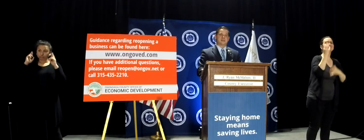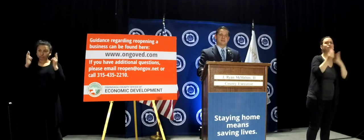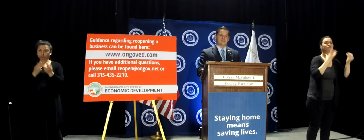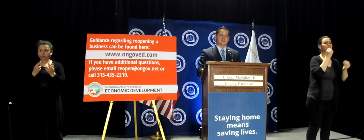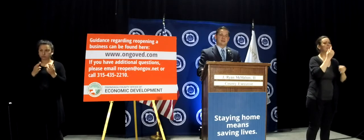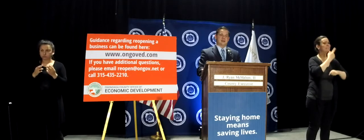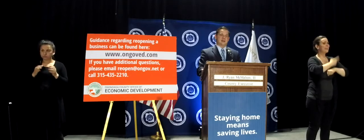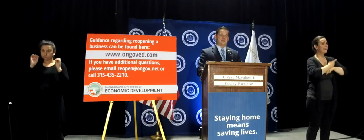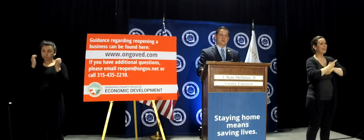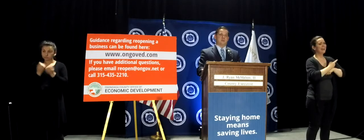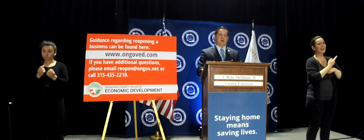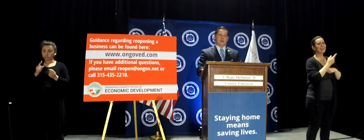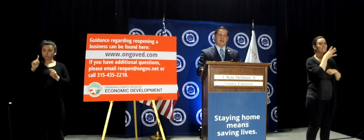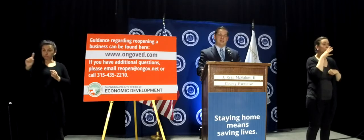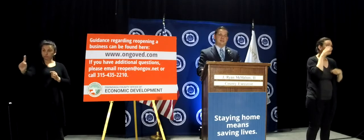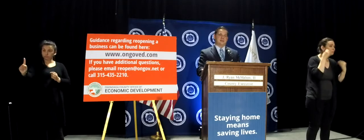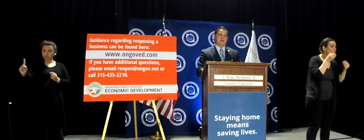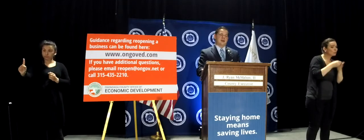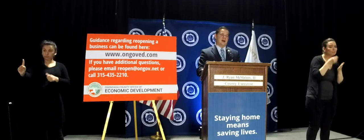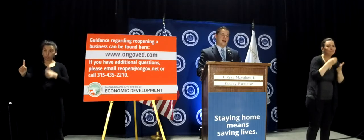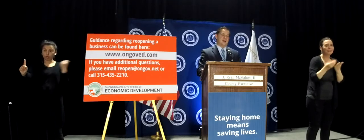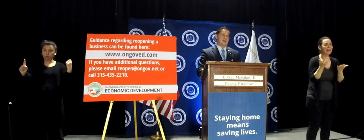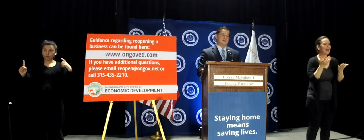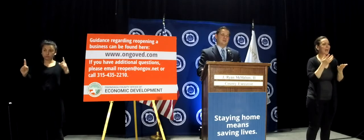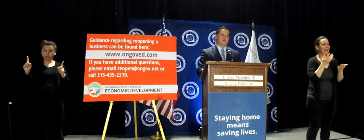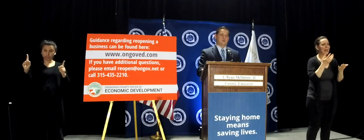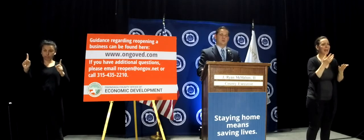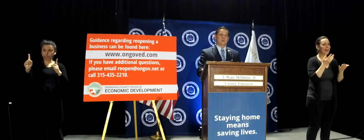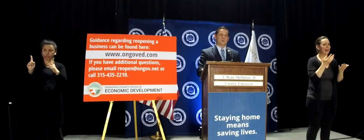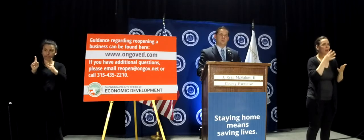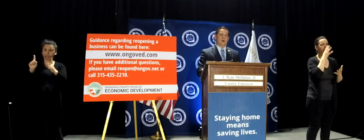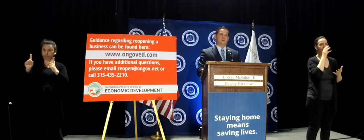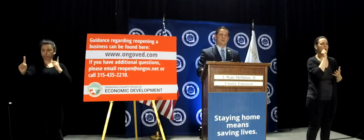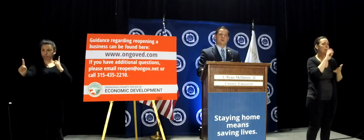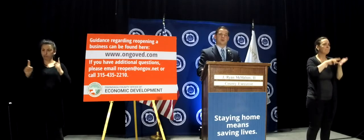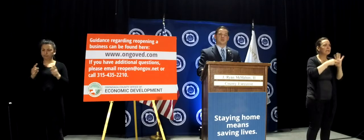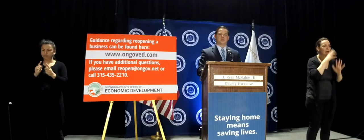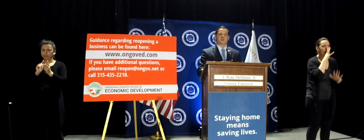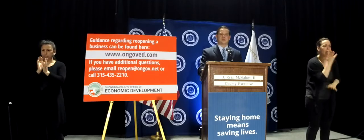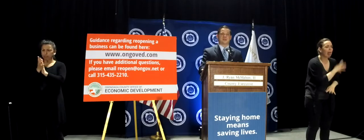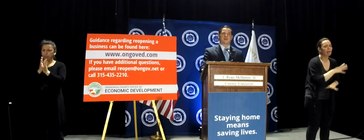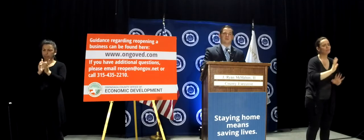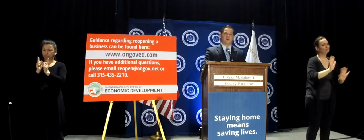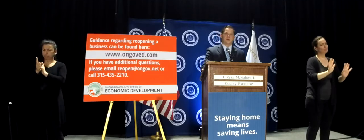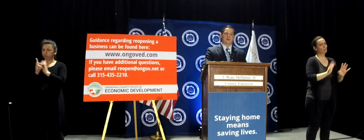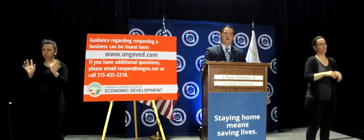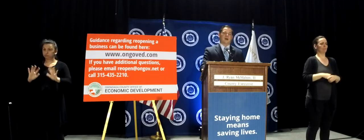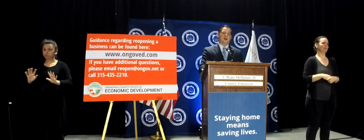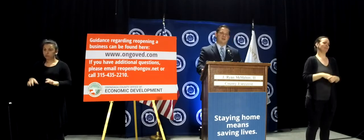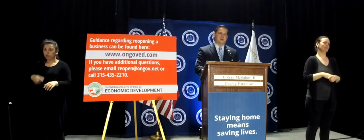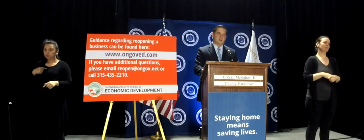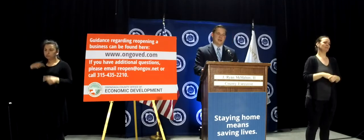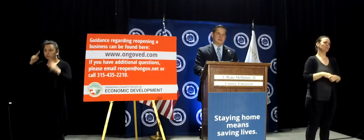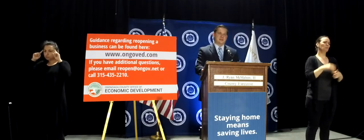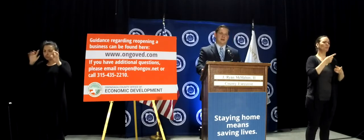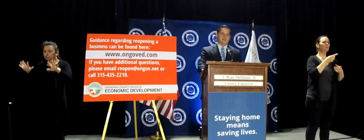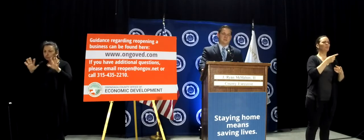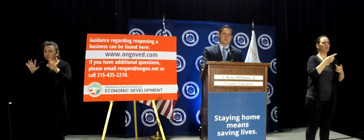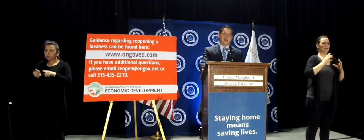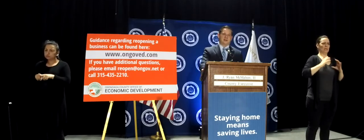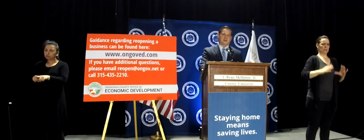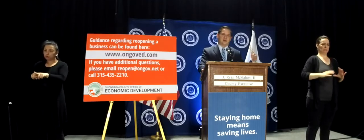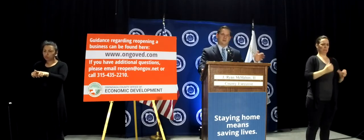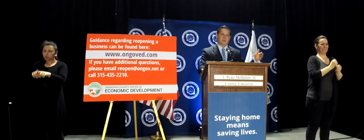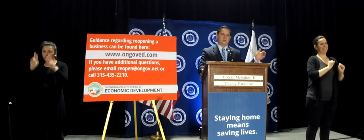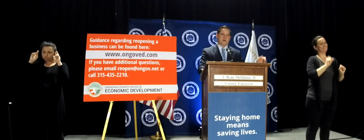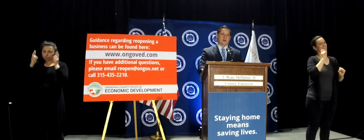a business, and that's what the market is, to help keep your consumers safer. And so that's kind of some of